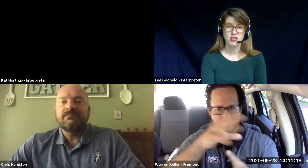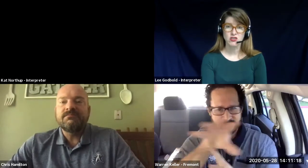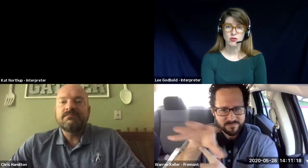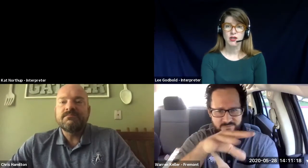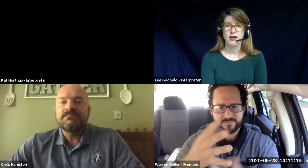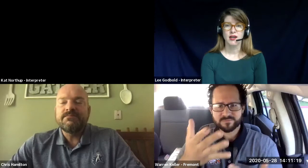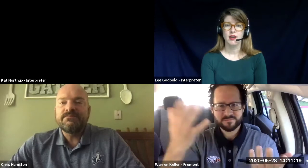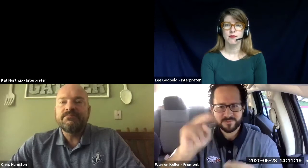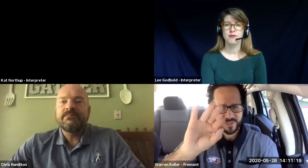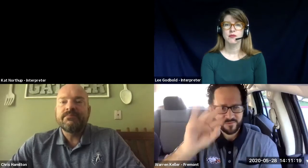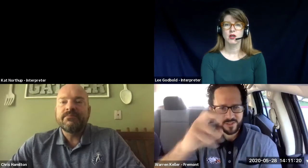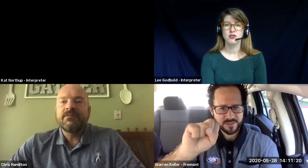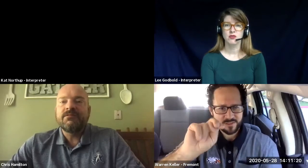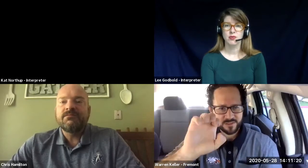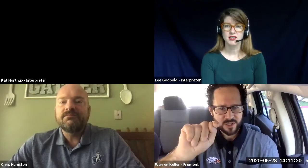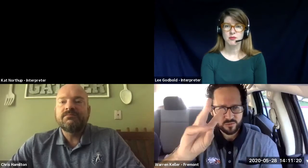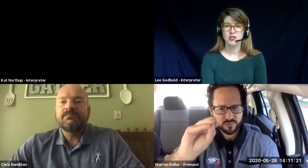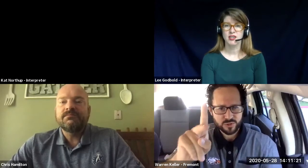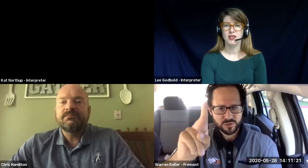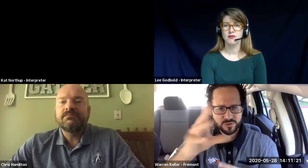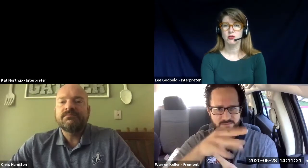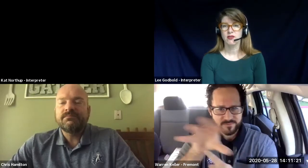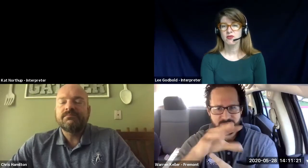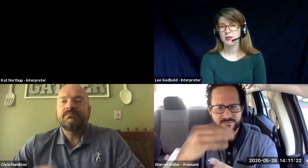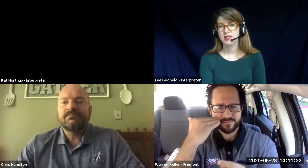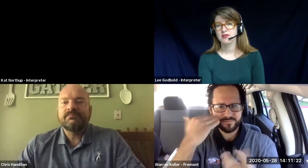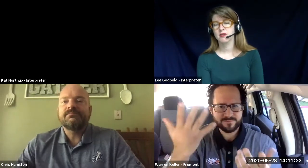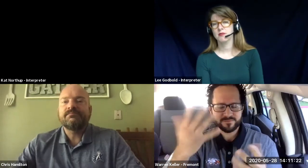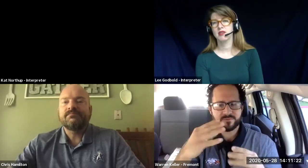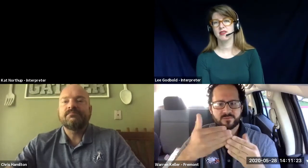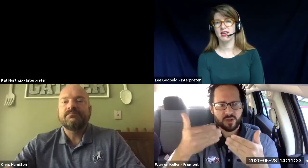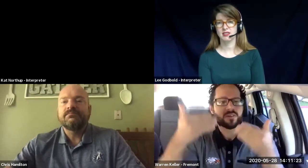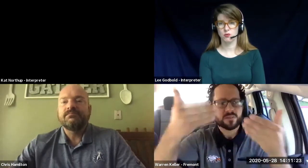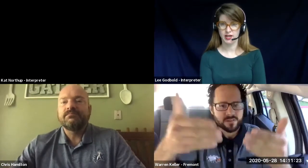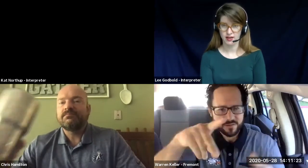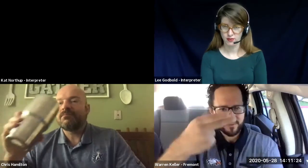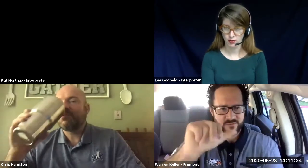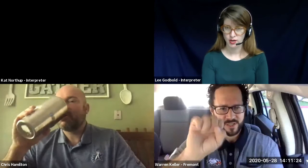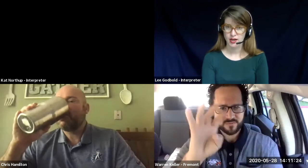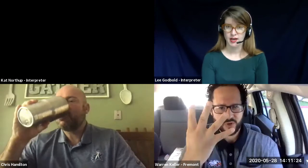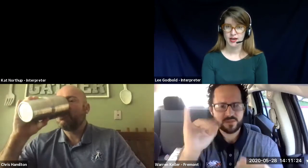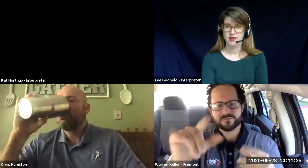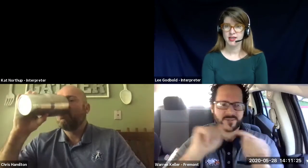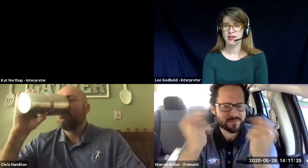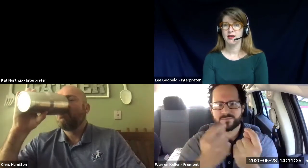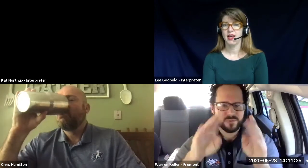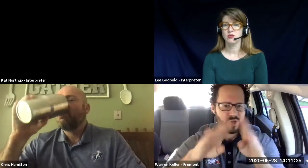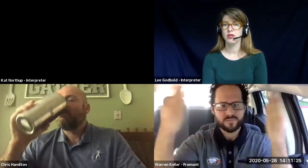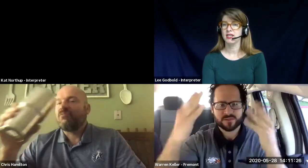too. Also the possibility of doing filming of some things and what have you. And then as we get into